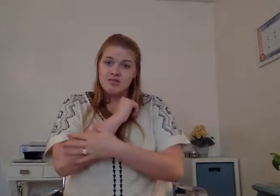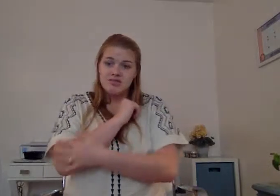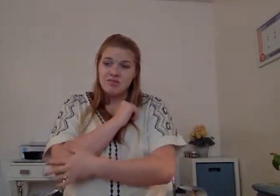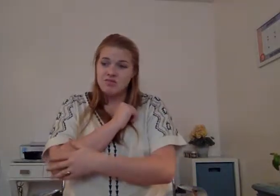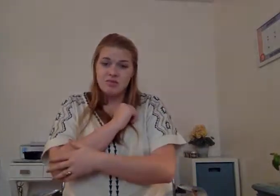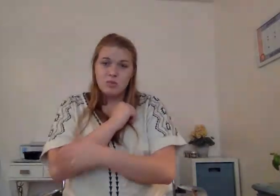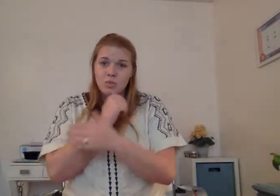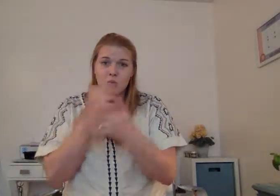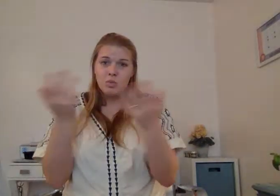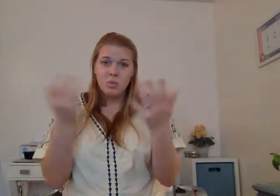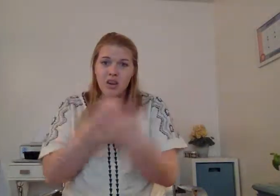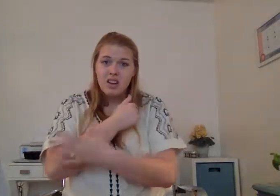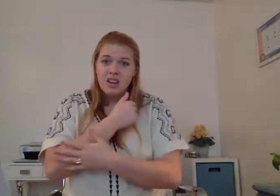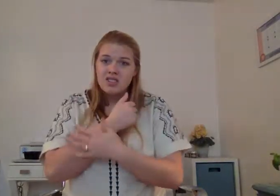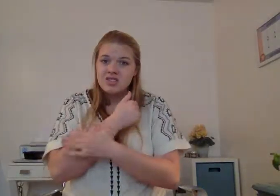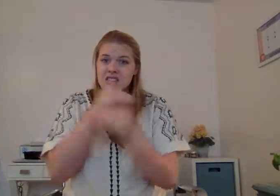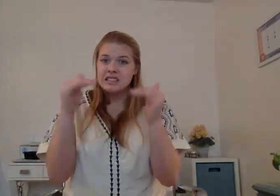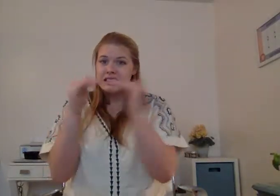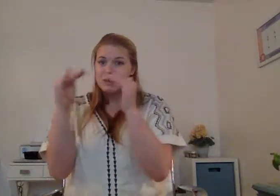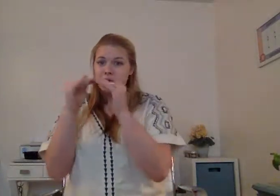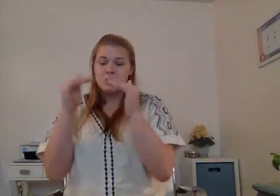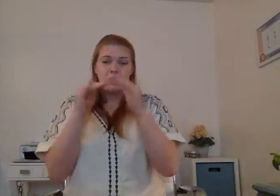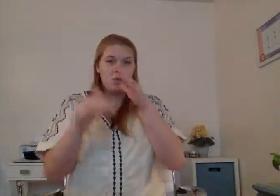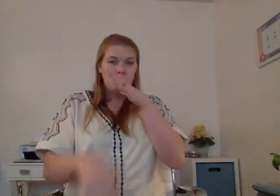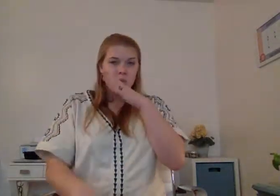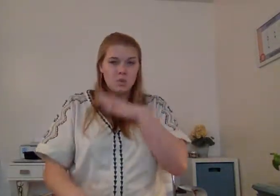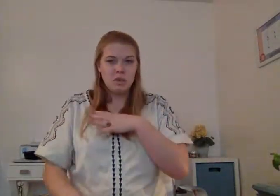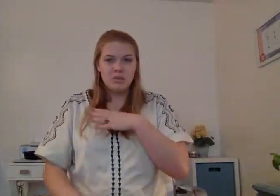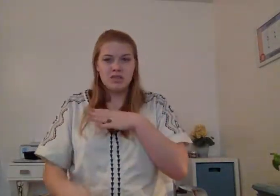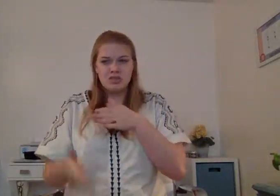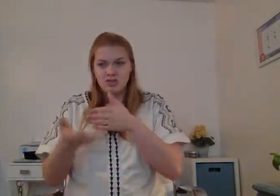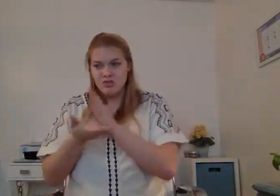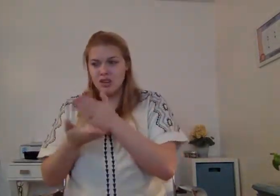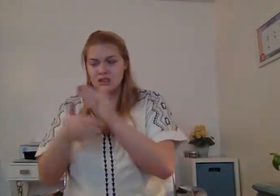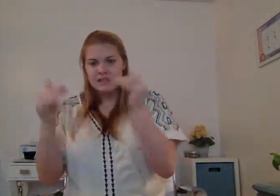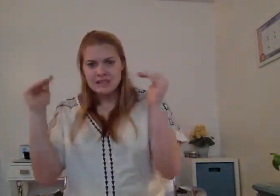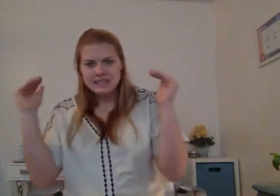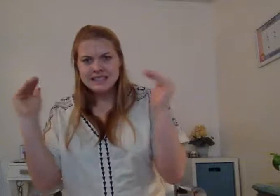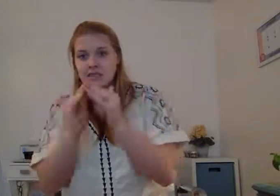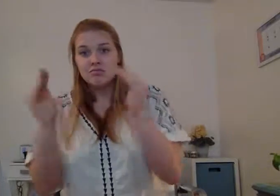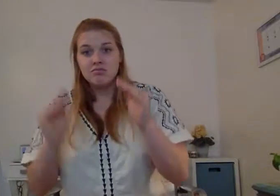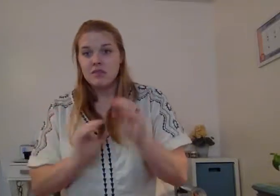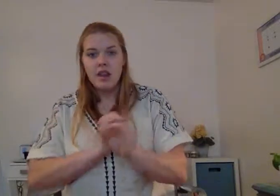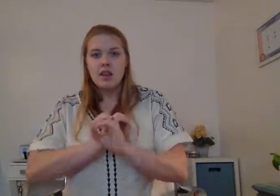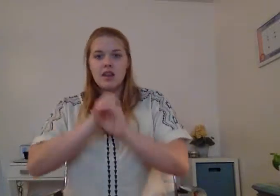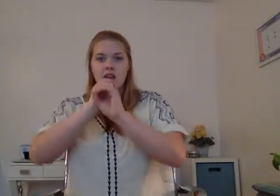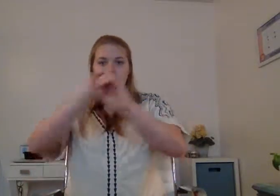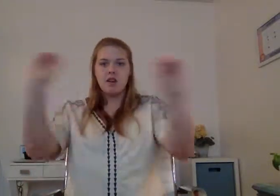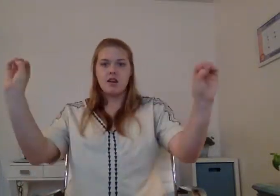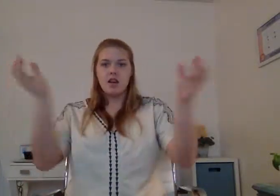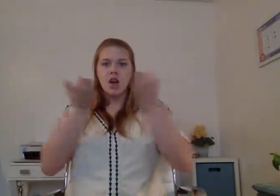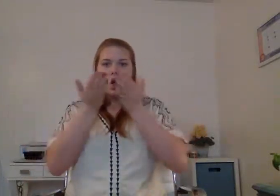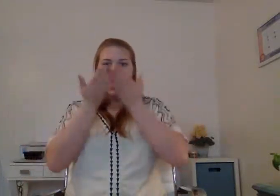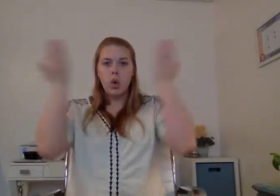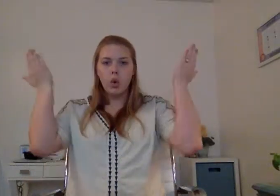women can expect to receive these rights. No country in the world can yet